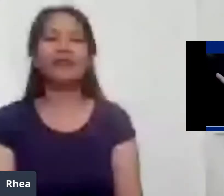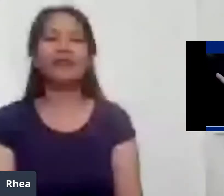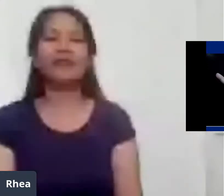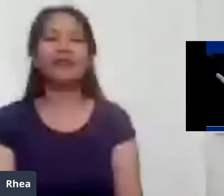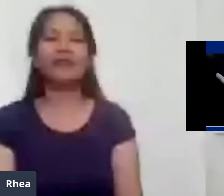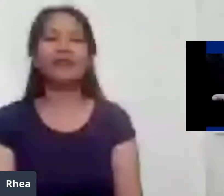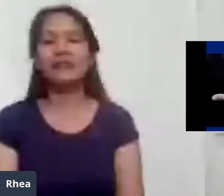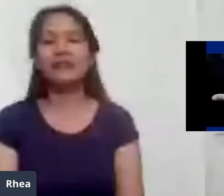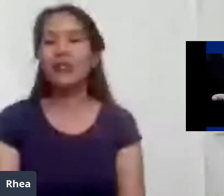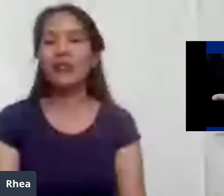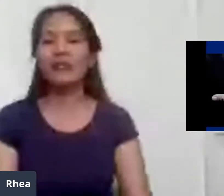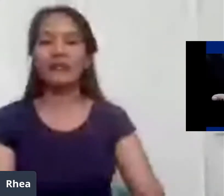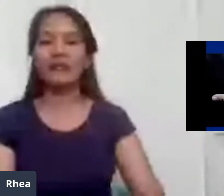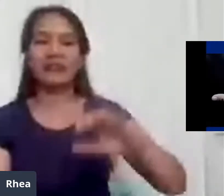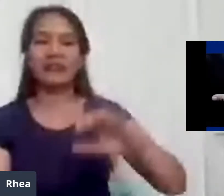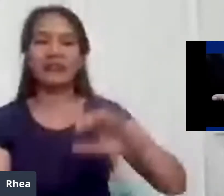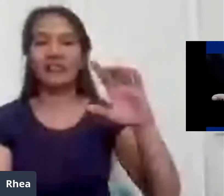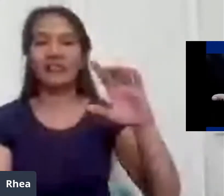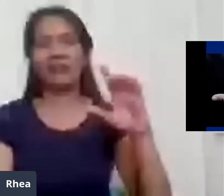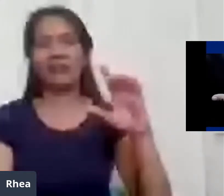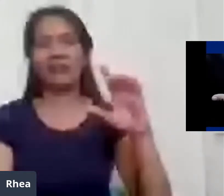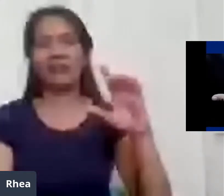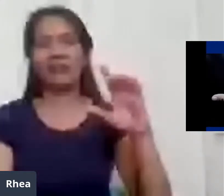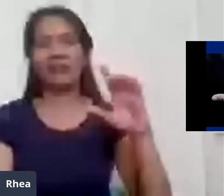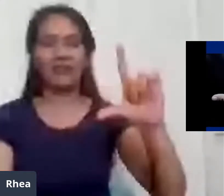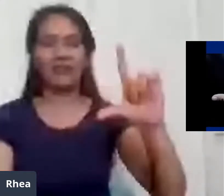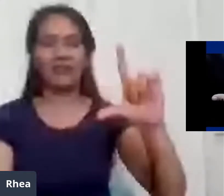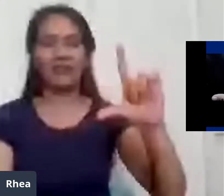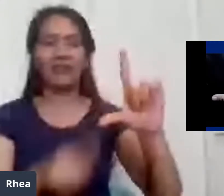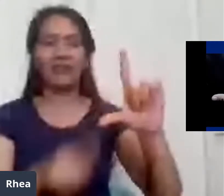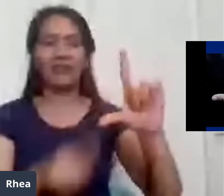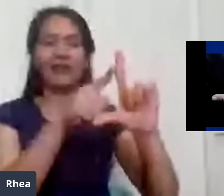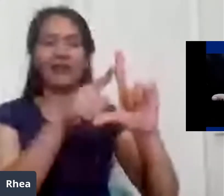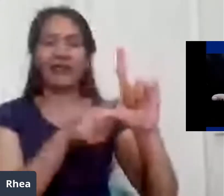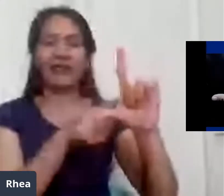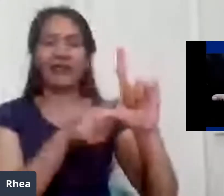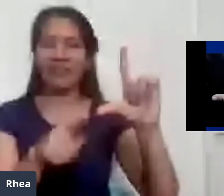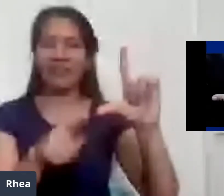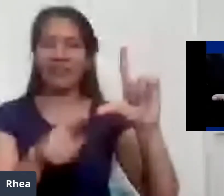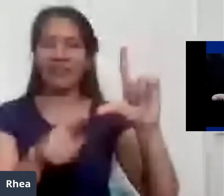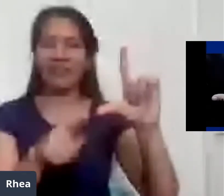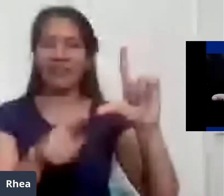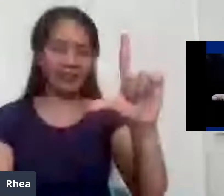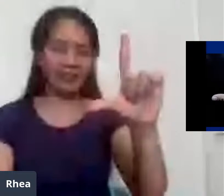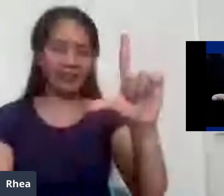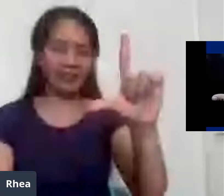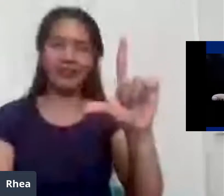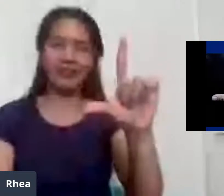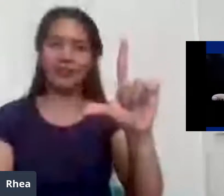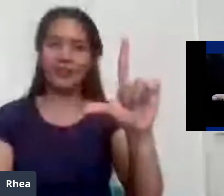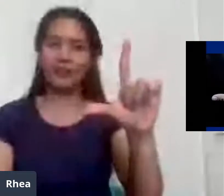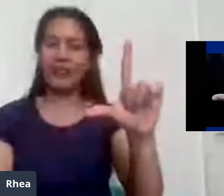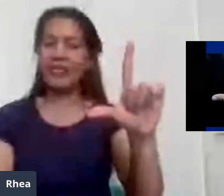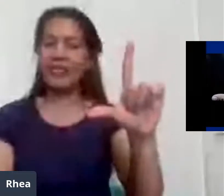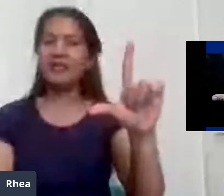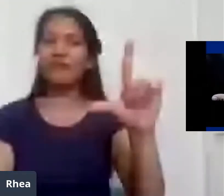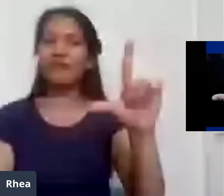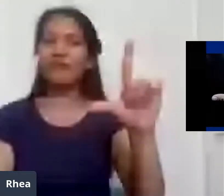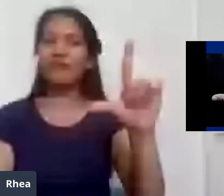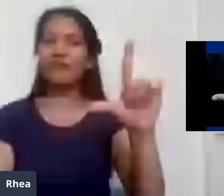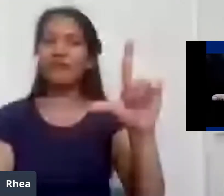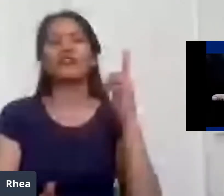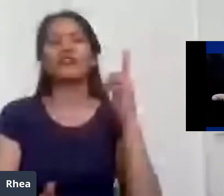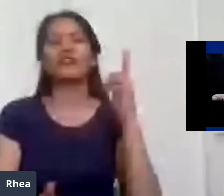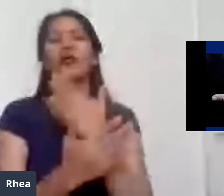Next, letter L is so easy. It's formed like laban, letter L. Would mean